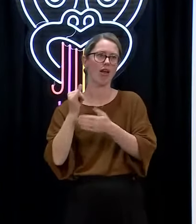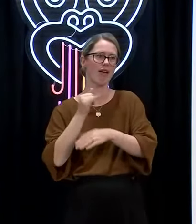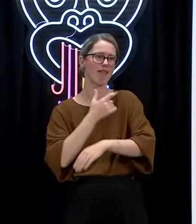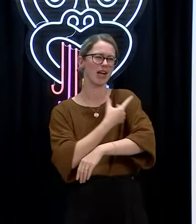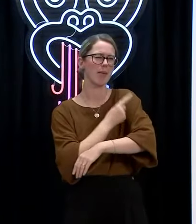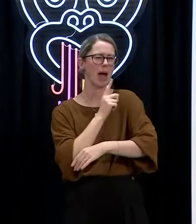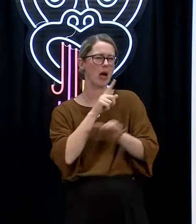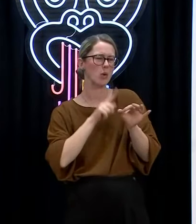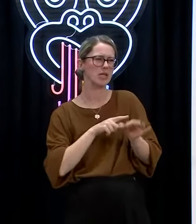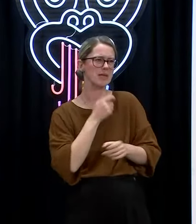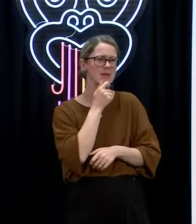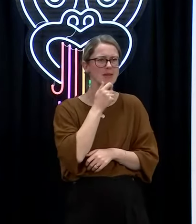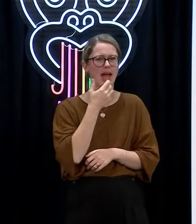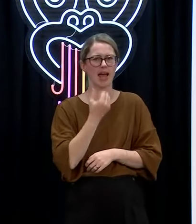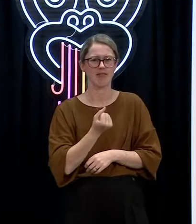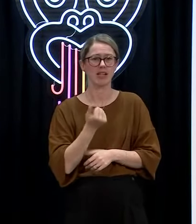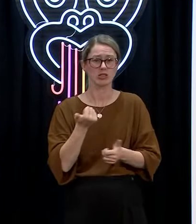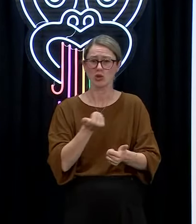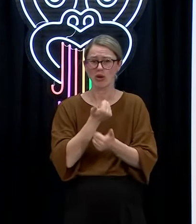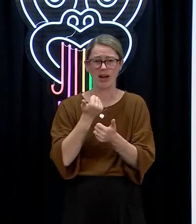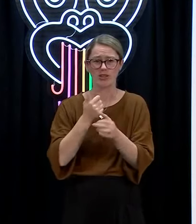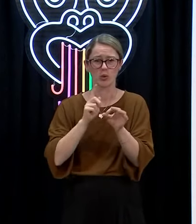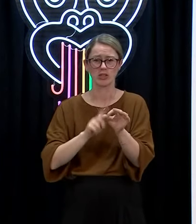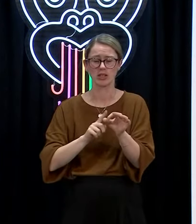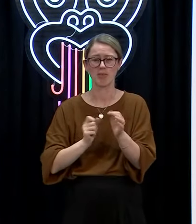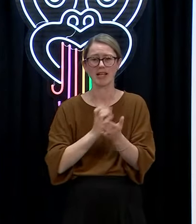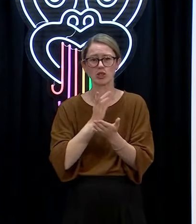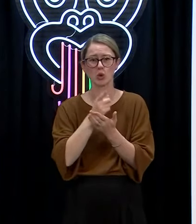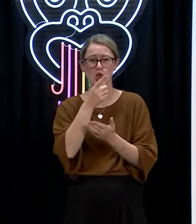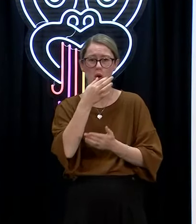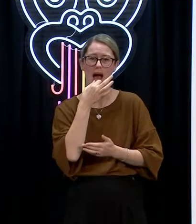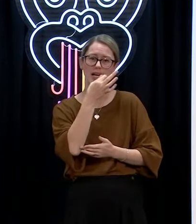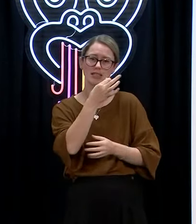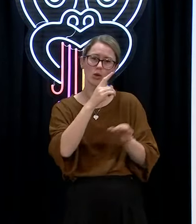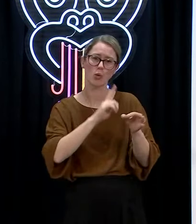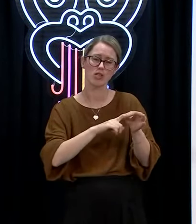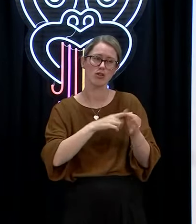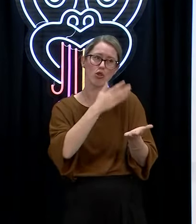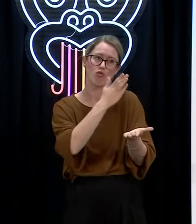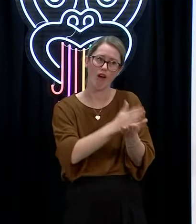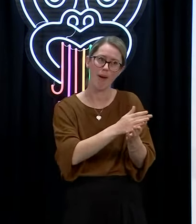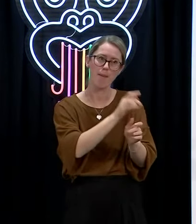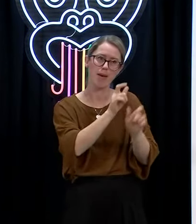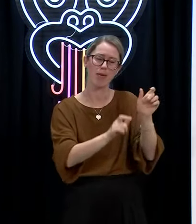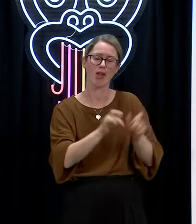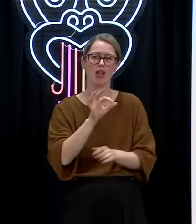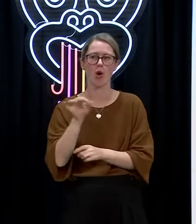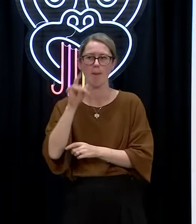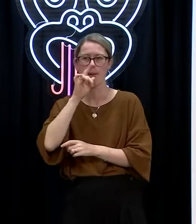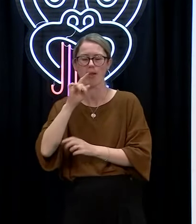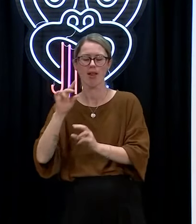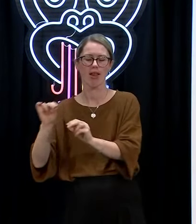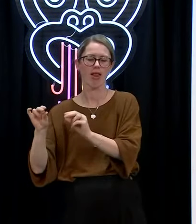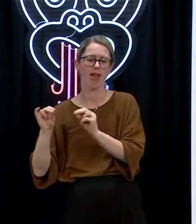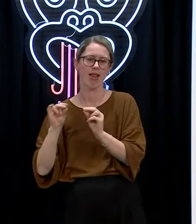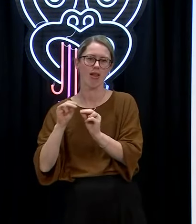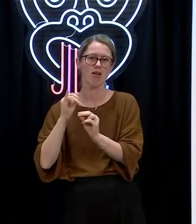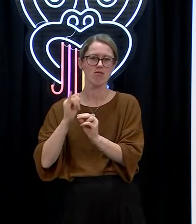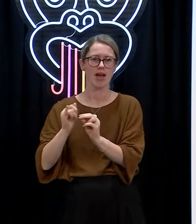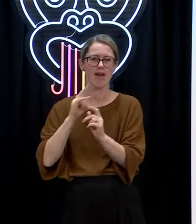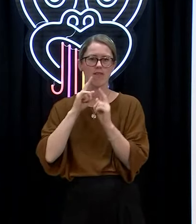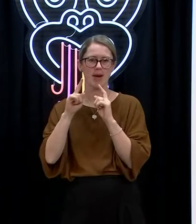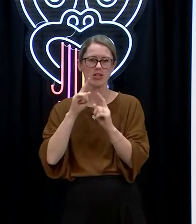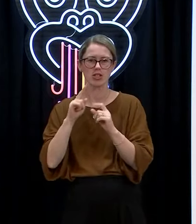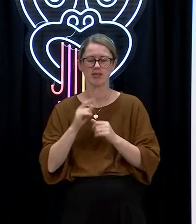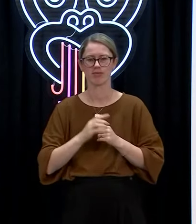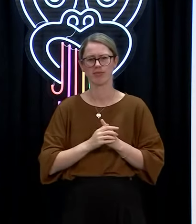have some questions. It's legitimate to have questions. Make sure that you're asking those questions of the right people, not people who are potentially spreading misinformation.